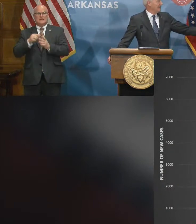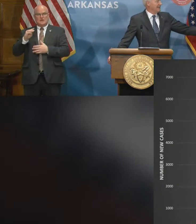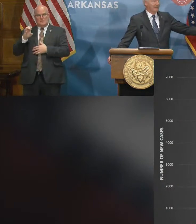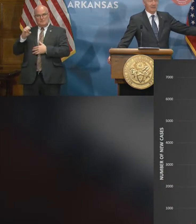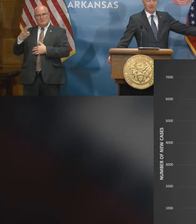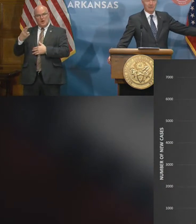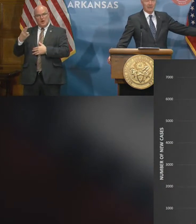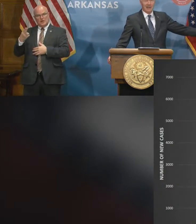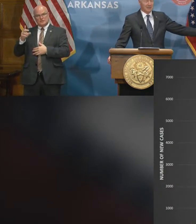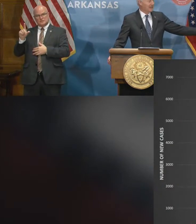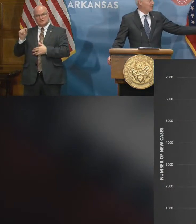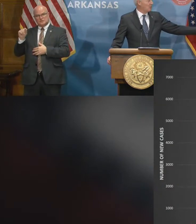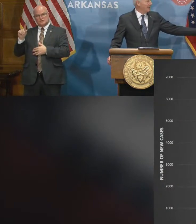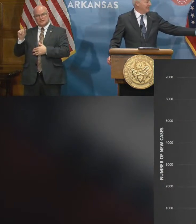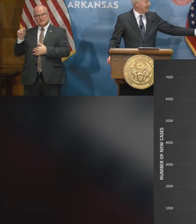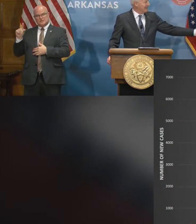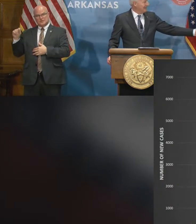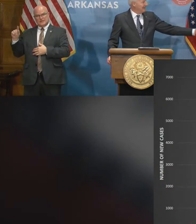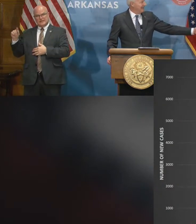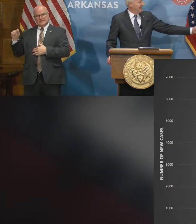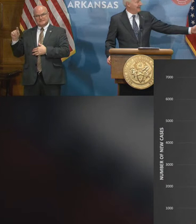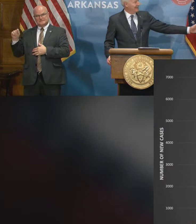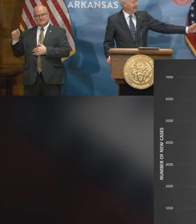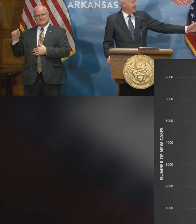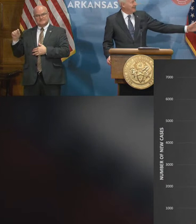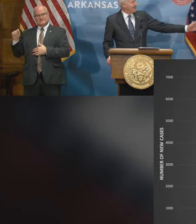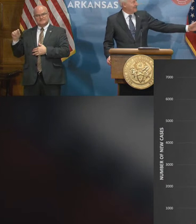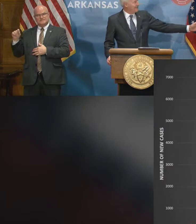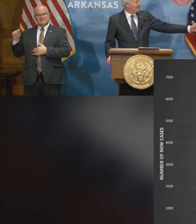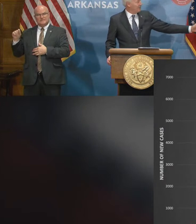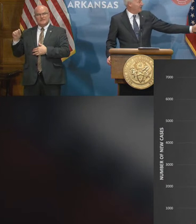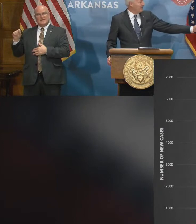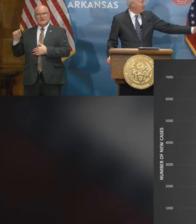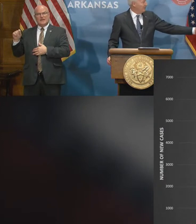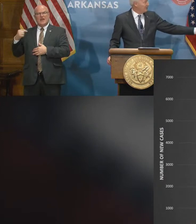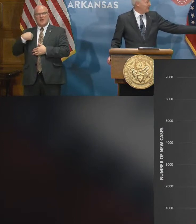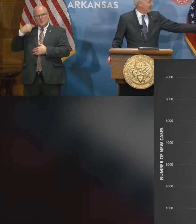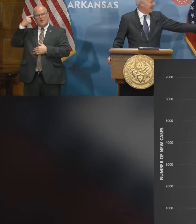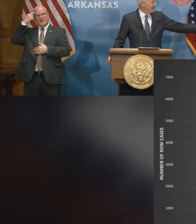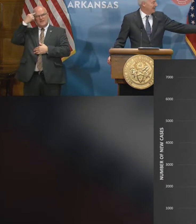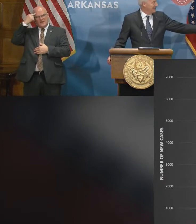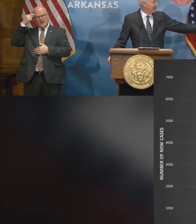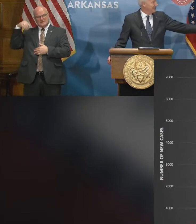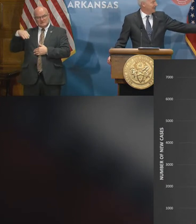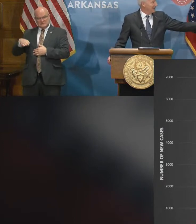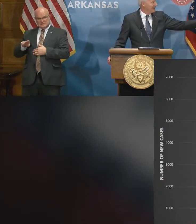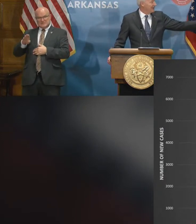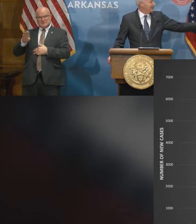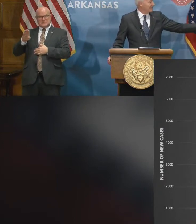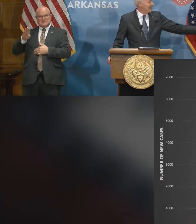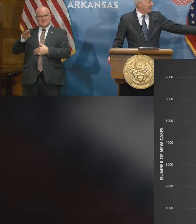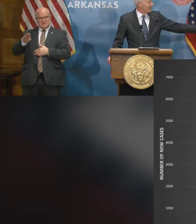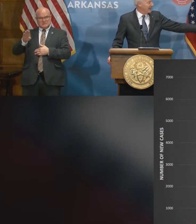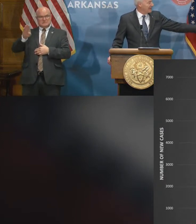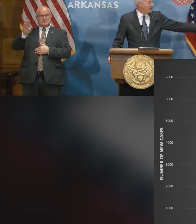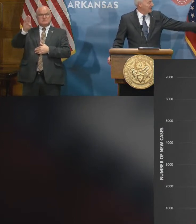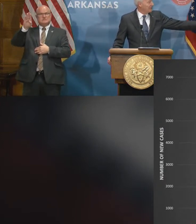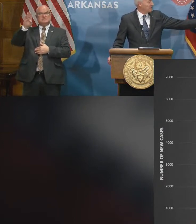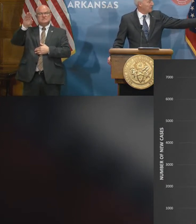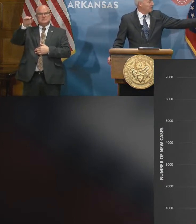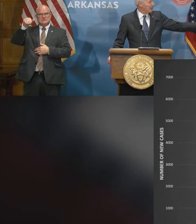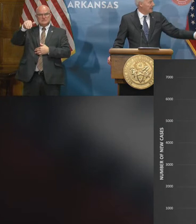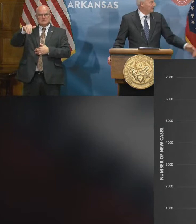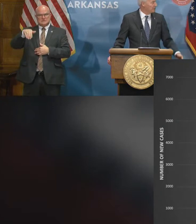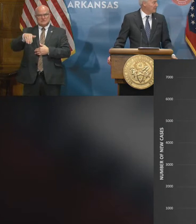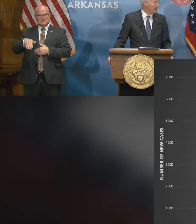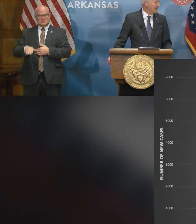March of 2020, and you know, we thought we were spiking here, and then we had another spike, but actually